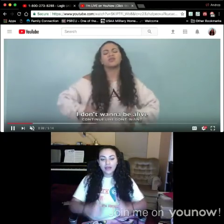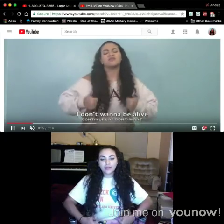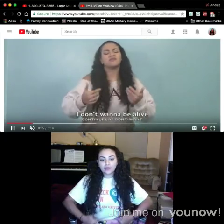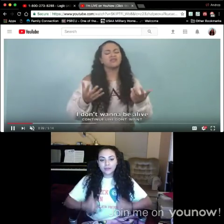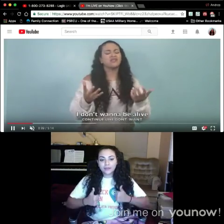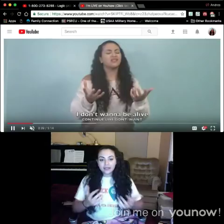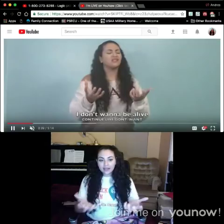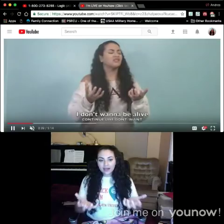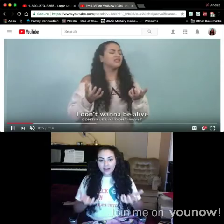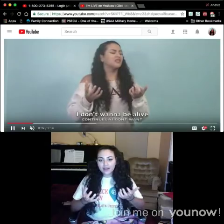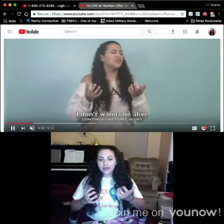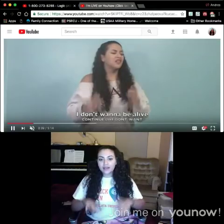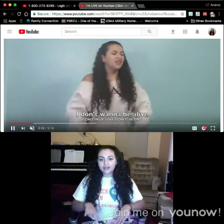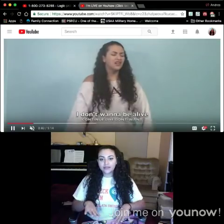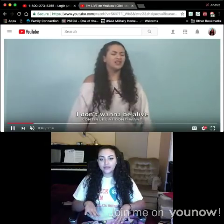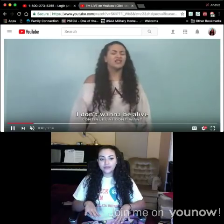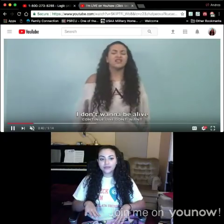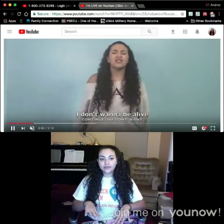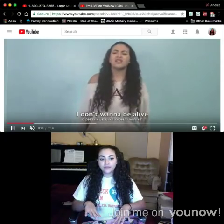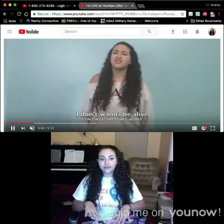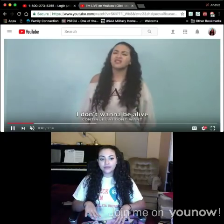I don't want to be alive.